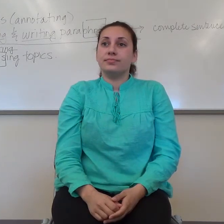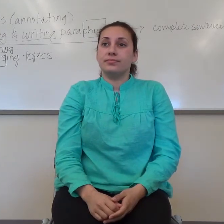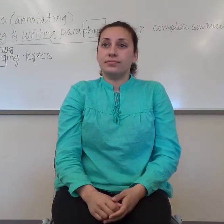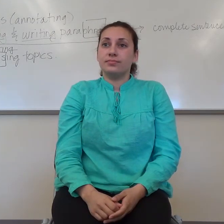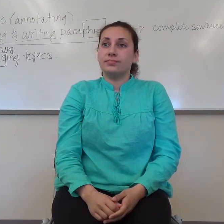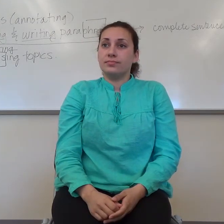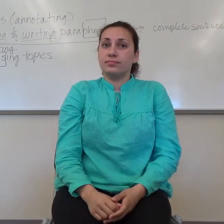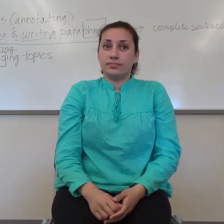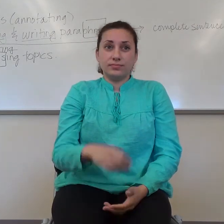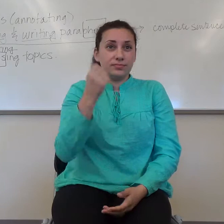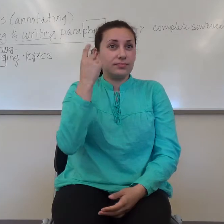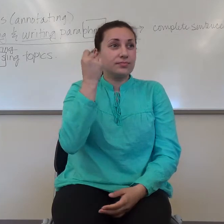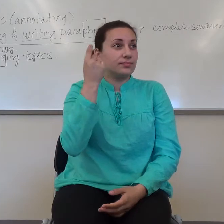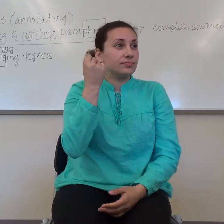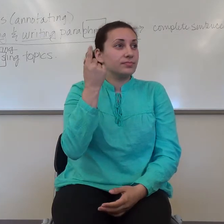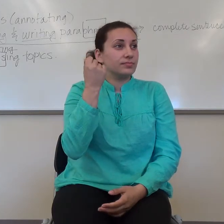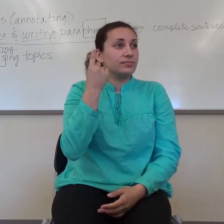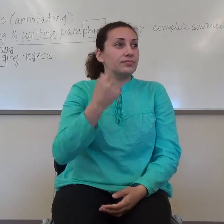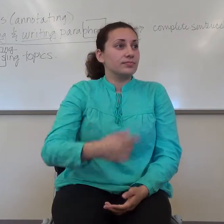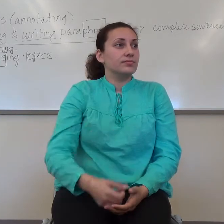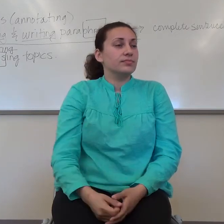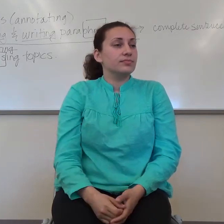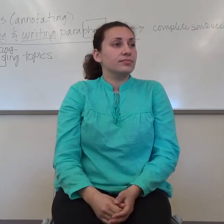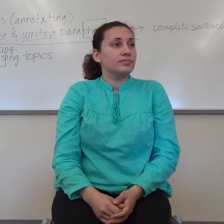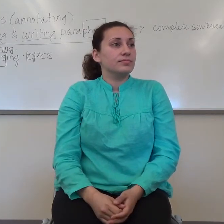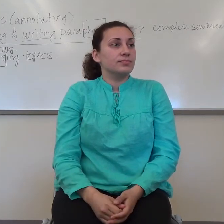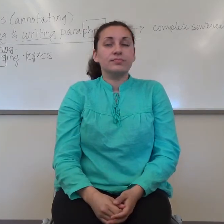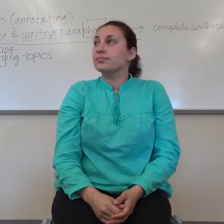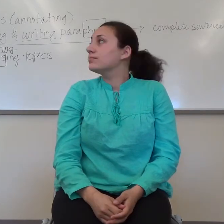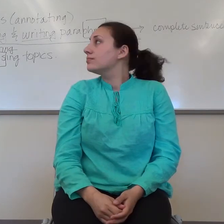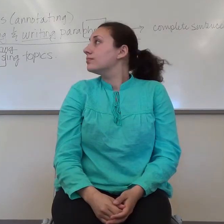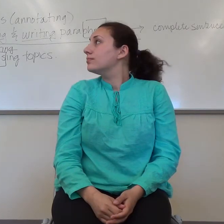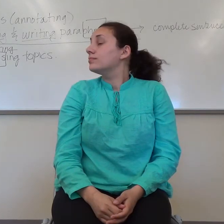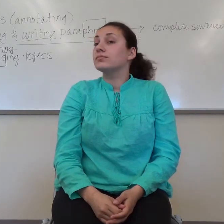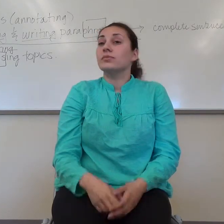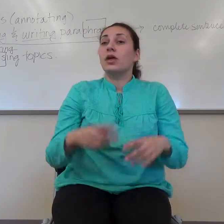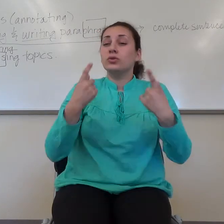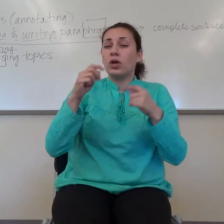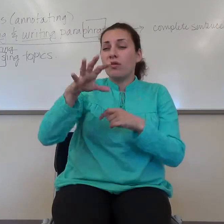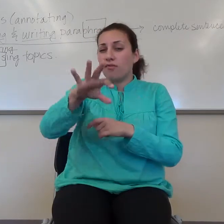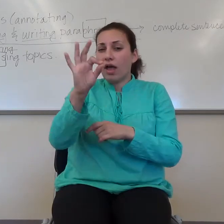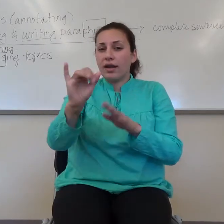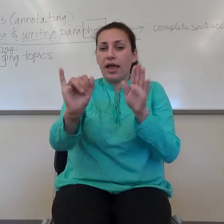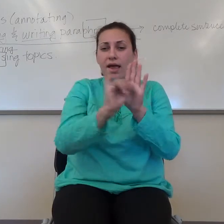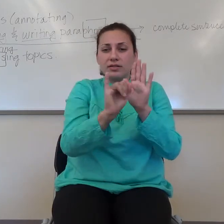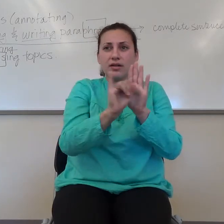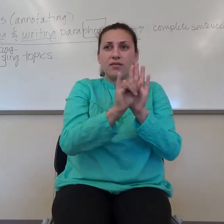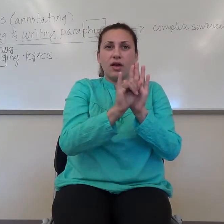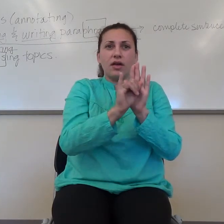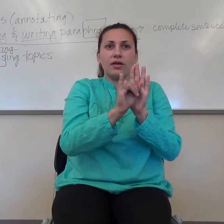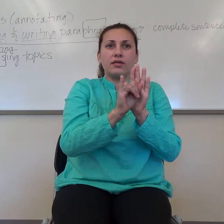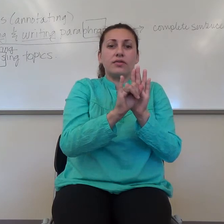Does that make sense? To identify what the paragraph is